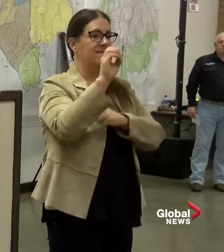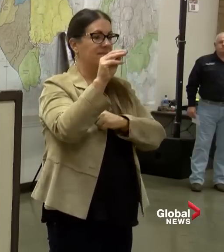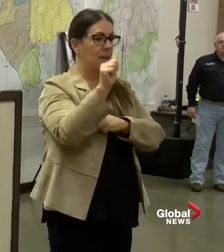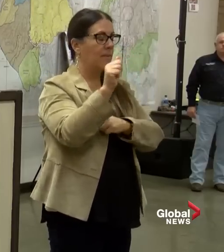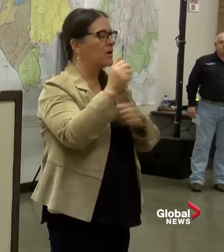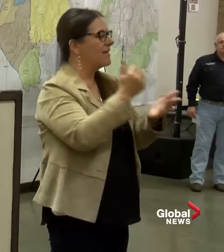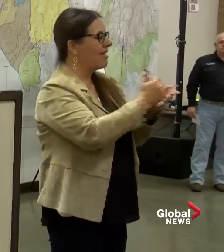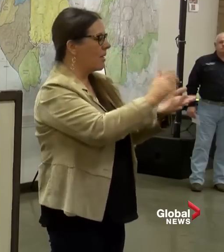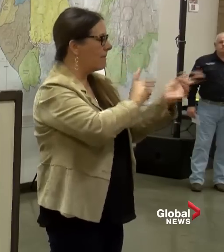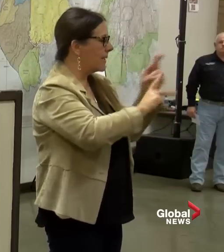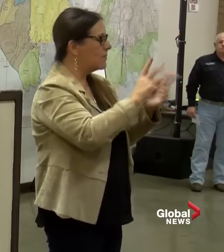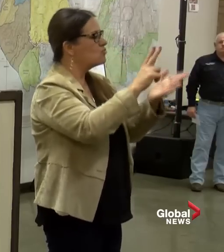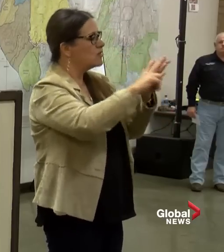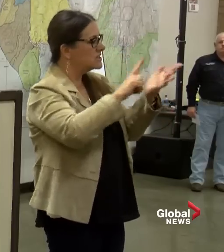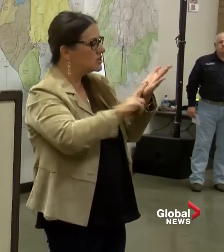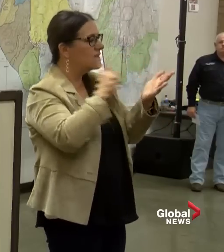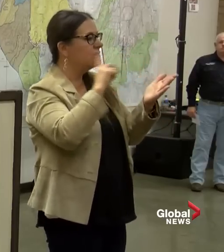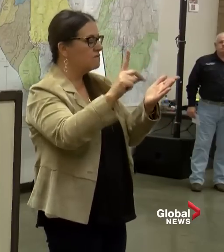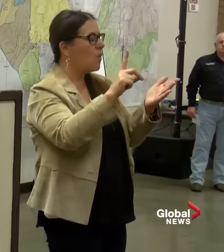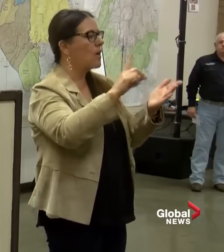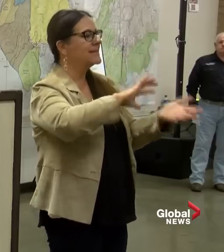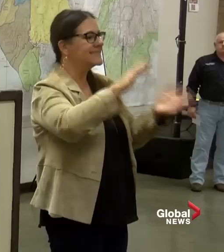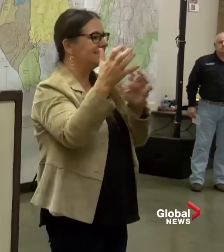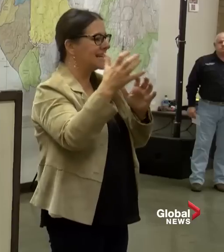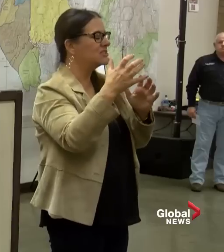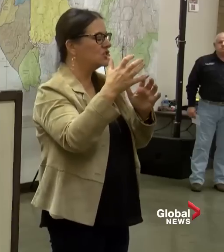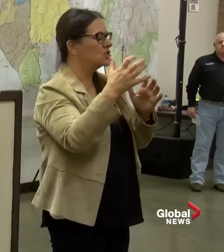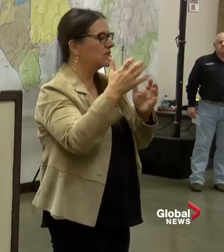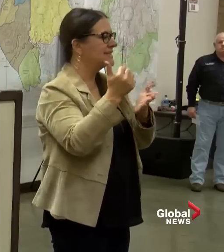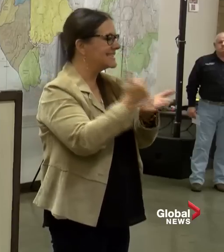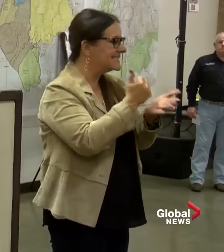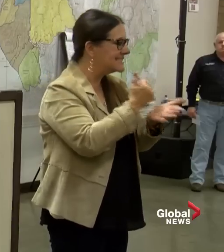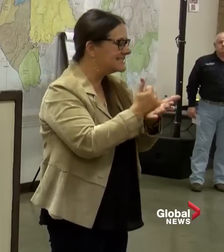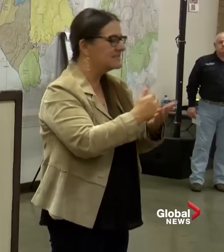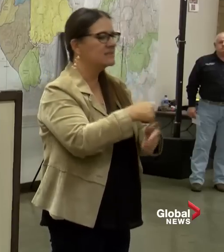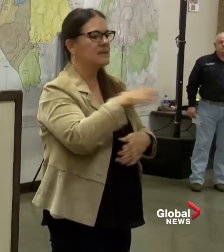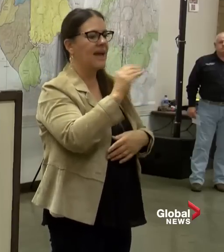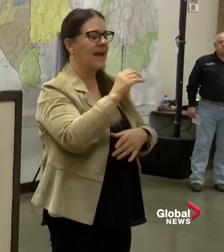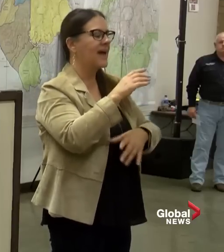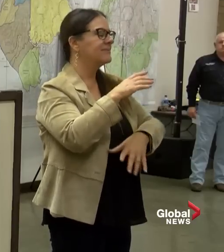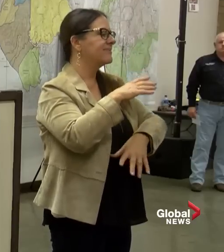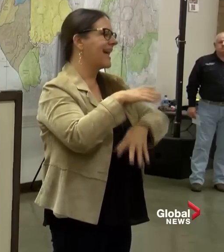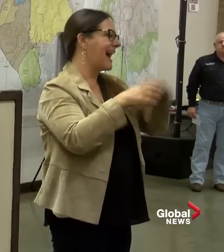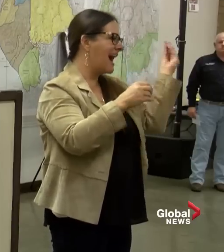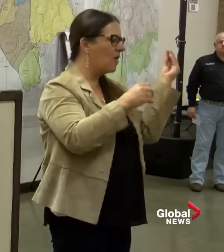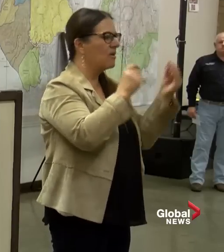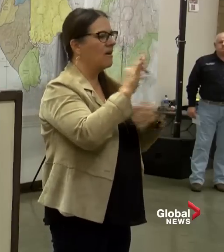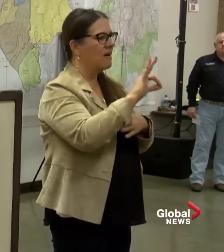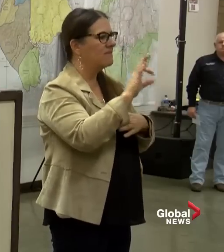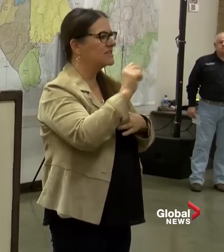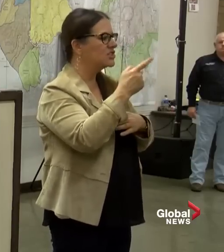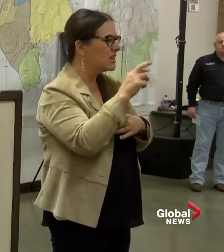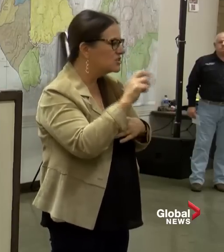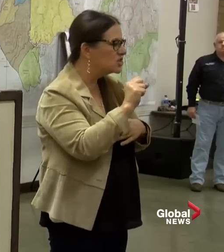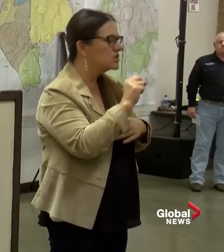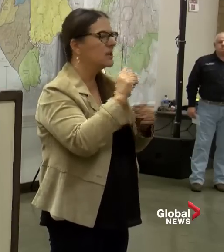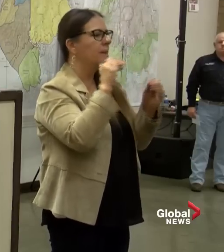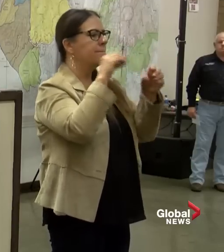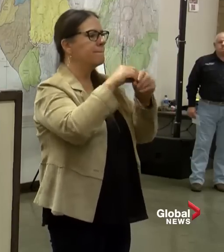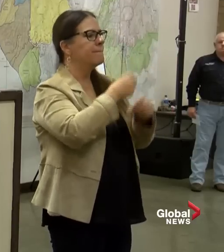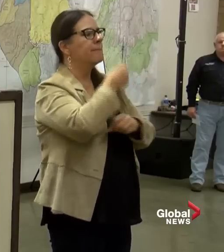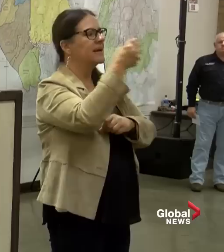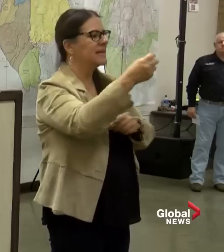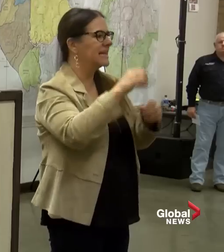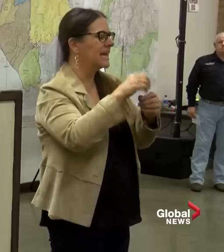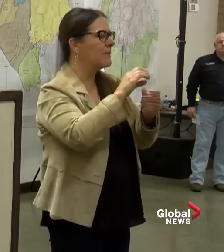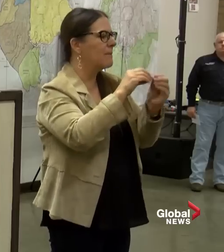disaster assistance, getting folks out of shelters and into other situations that are safer for them than being in our